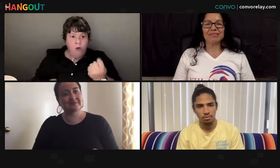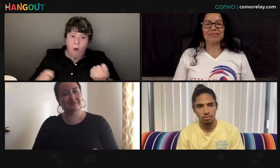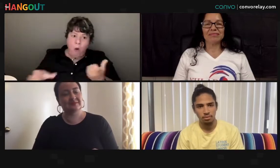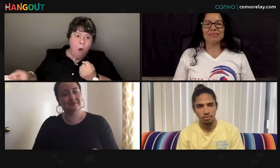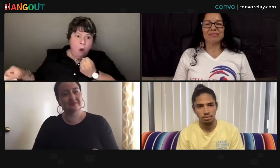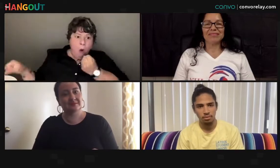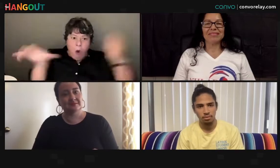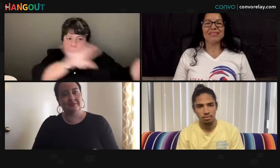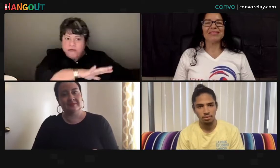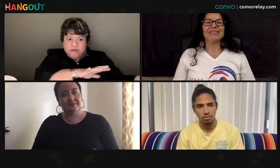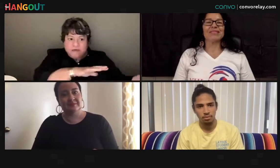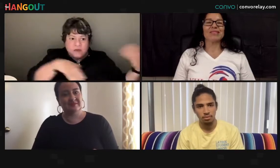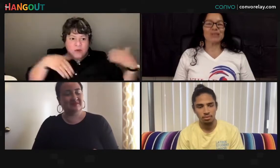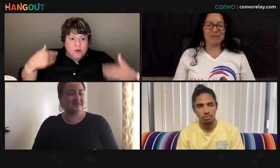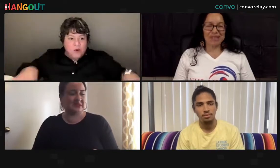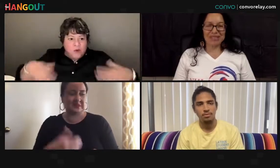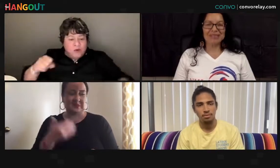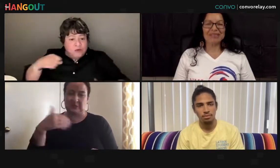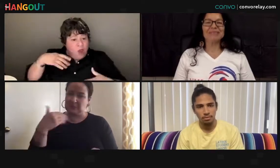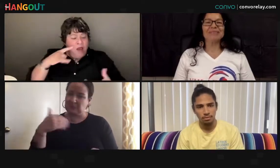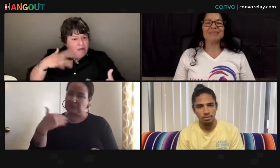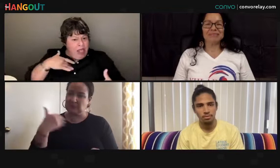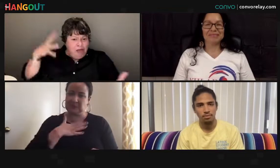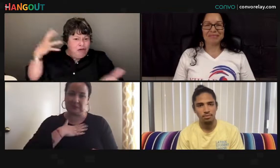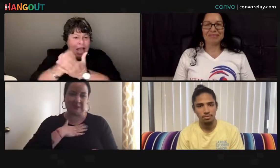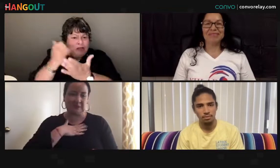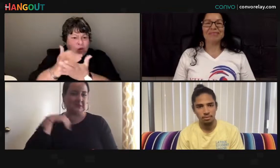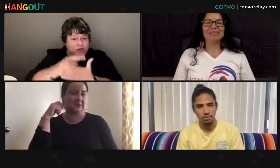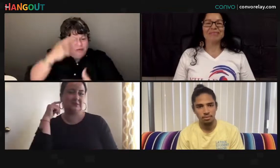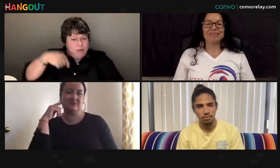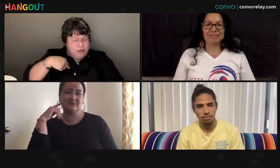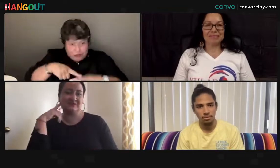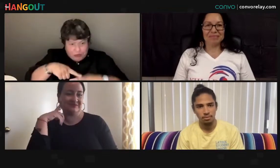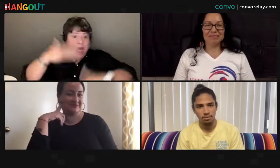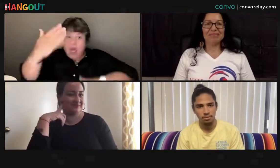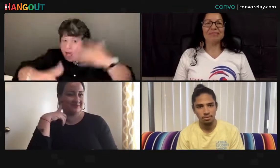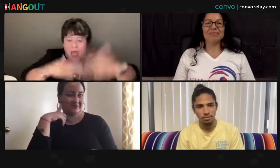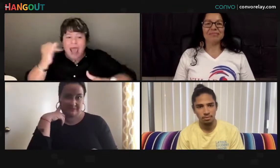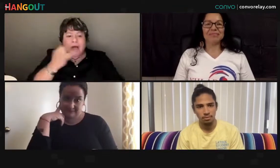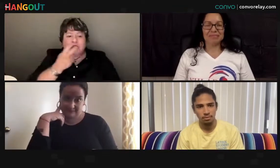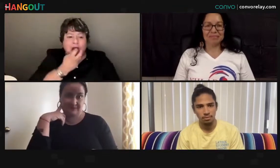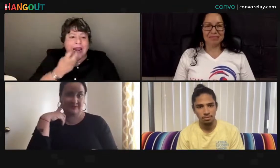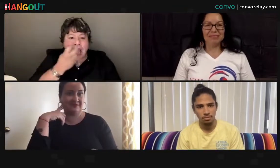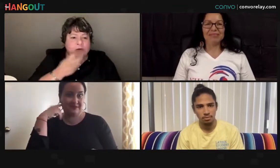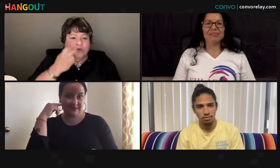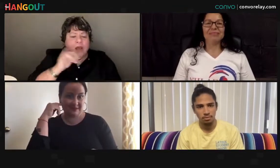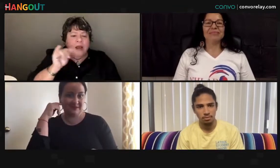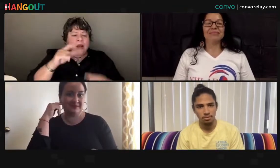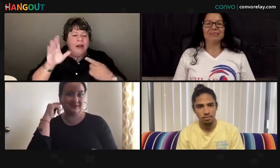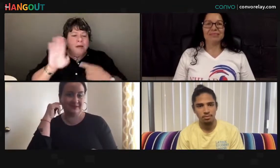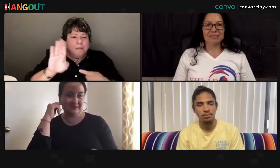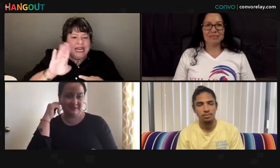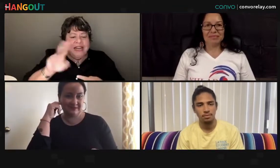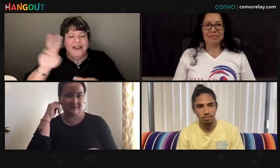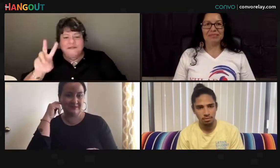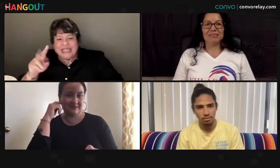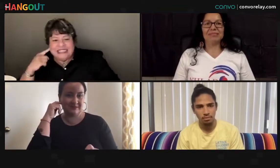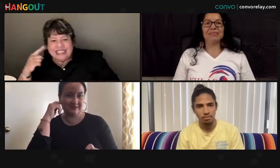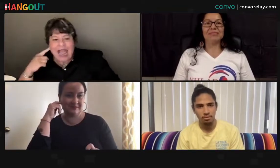so I felt brainwashed just to remove everything that I had known. And it felt like it was a crash